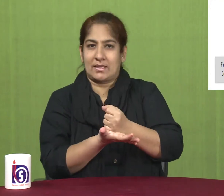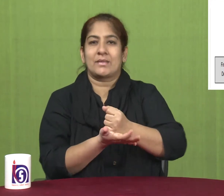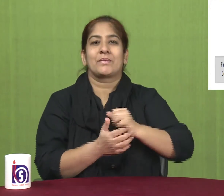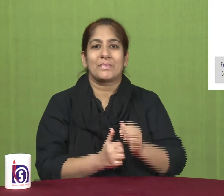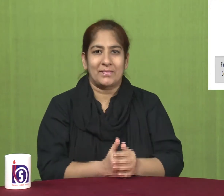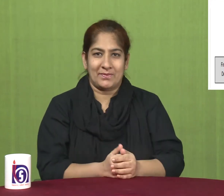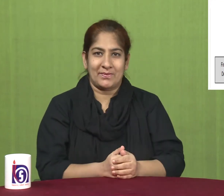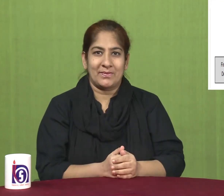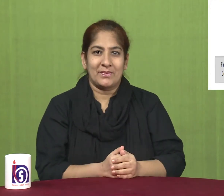investment decision.